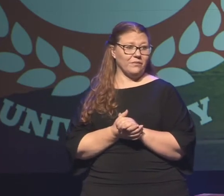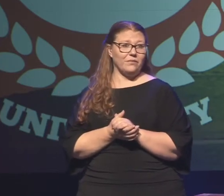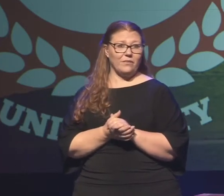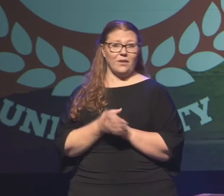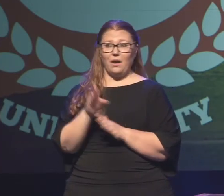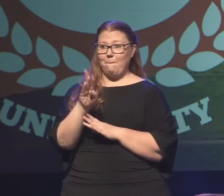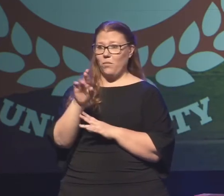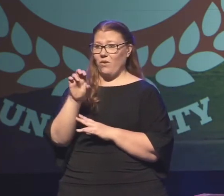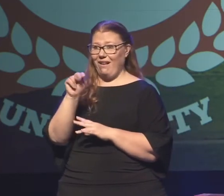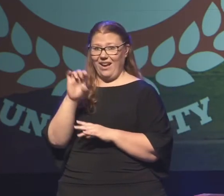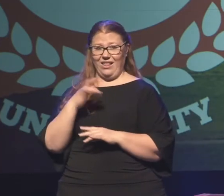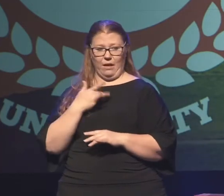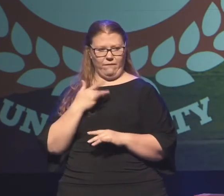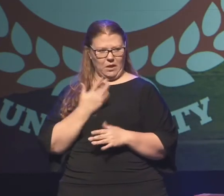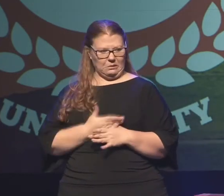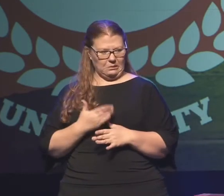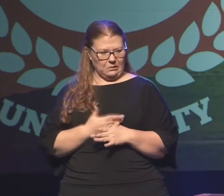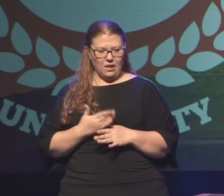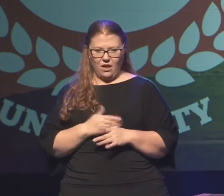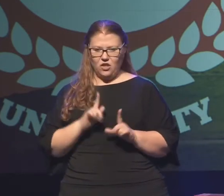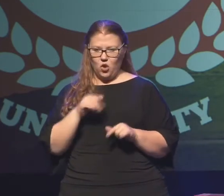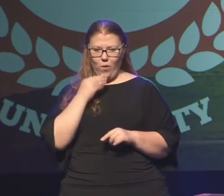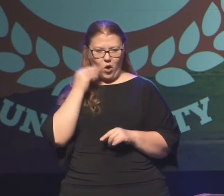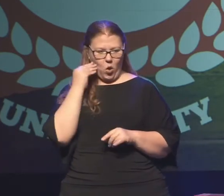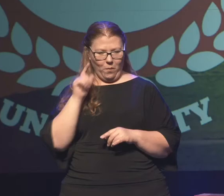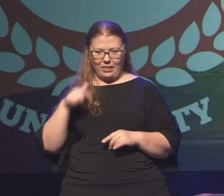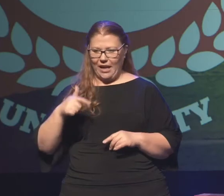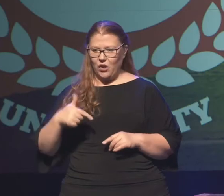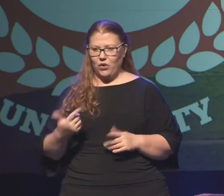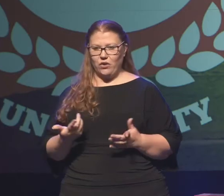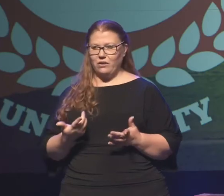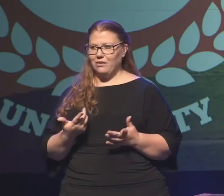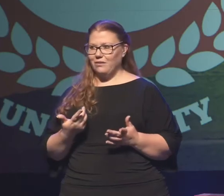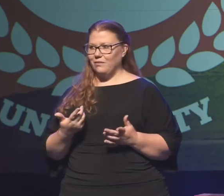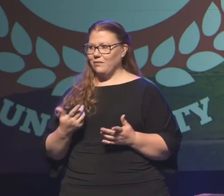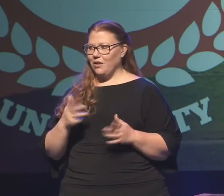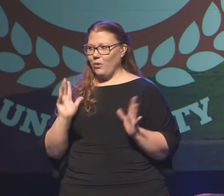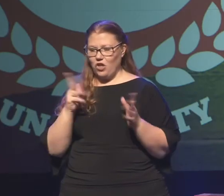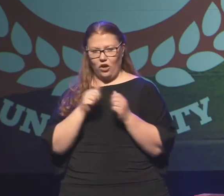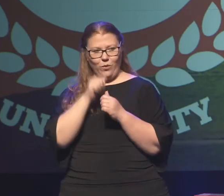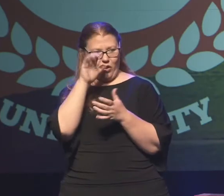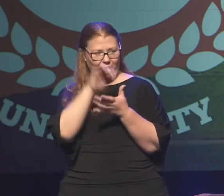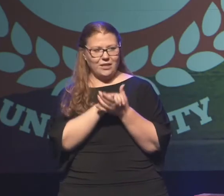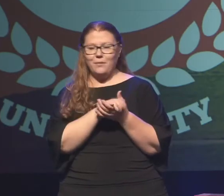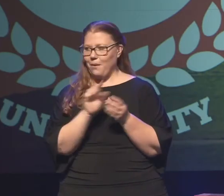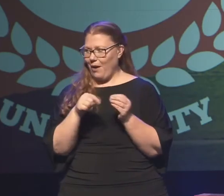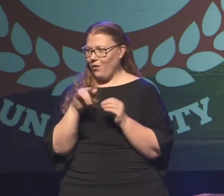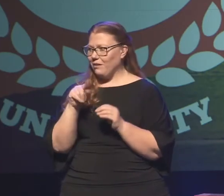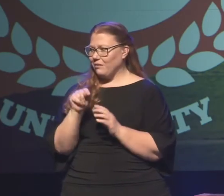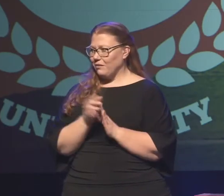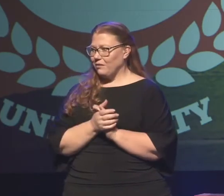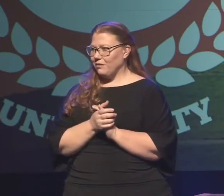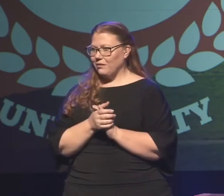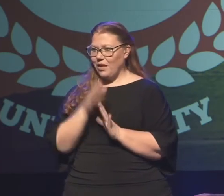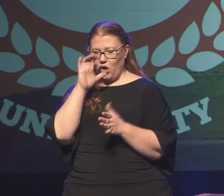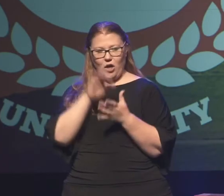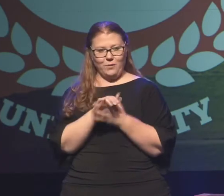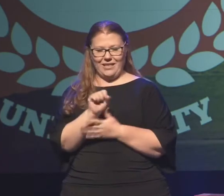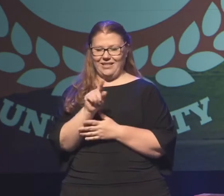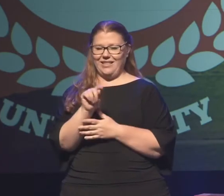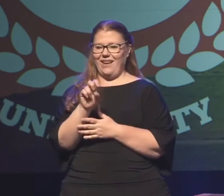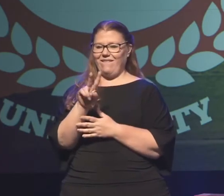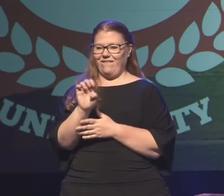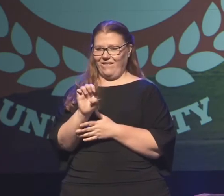Brene was really bothered by this, so she went home later and talked to her husband about it. Her husband, Steve, he's